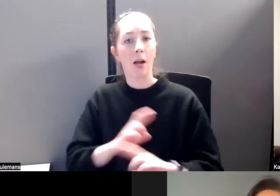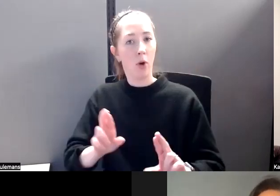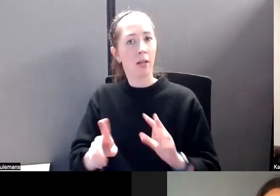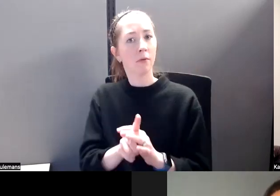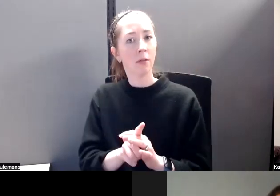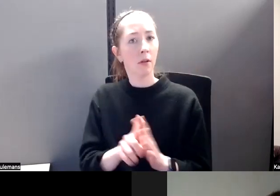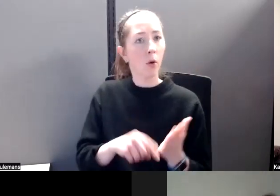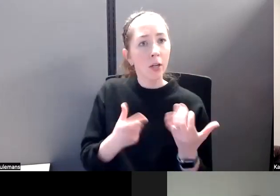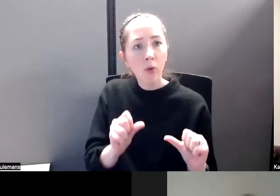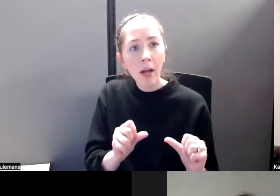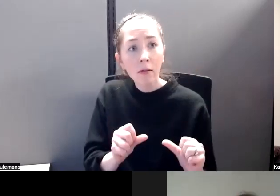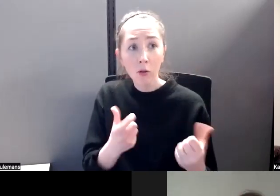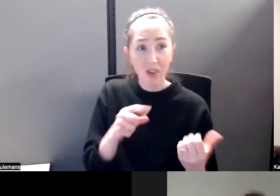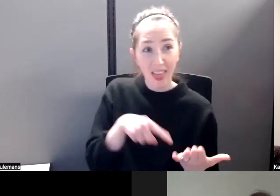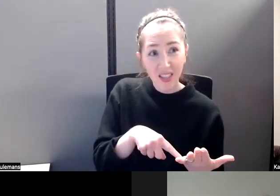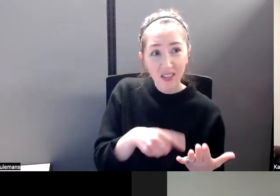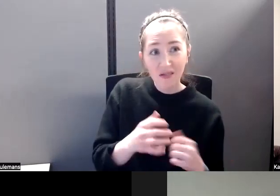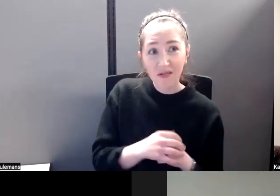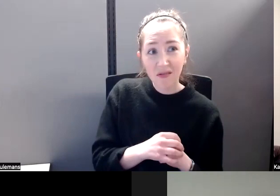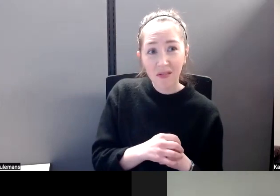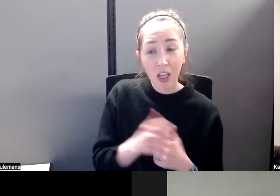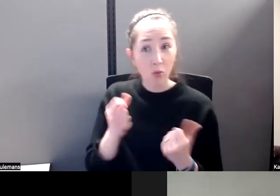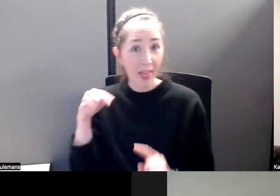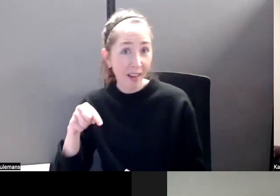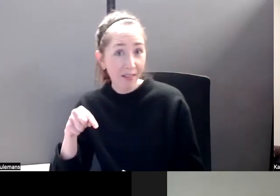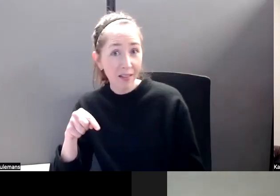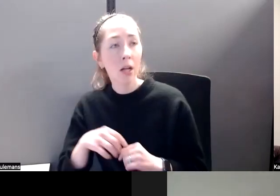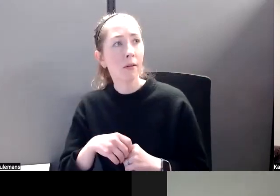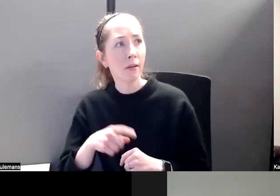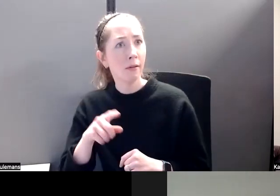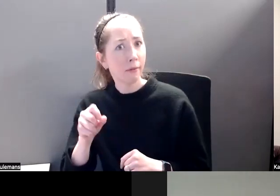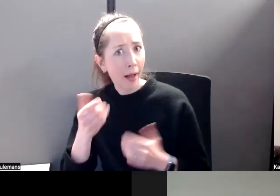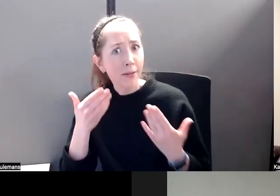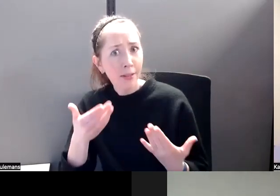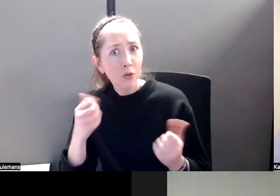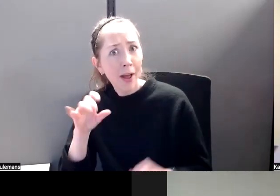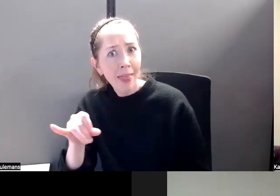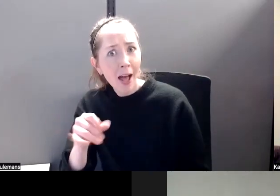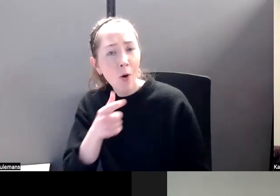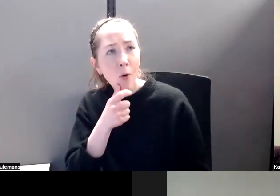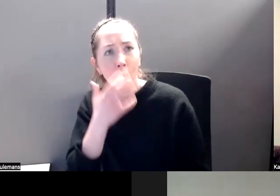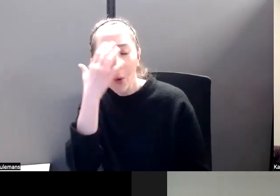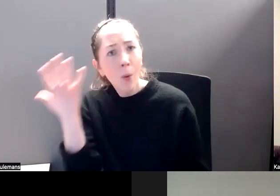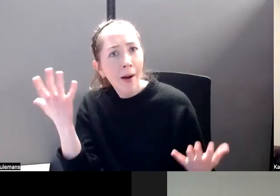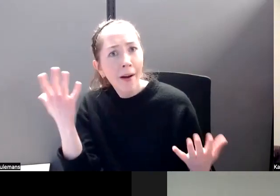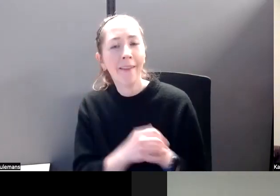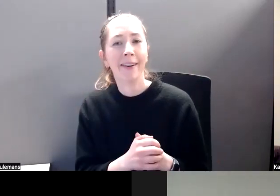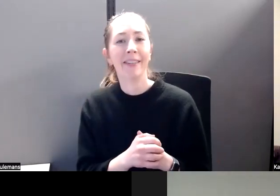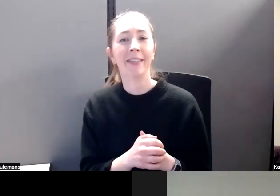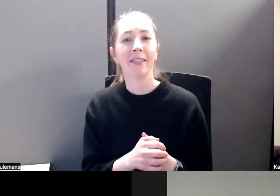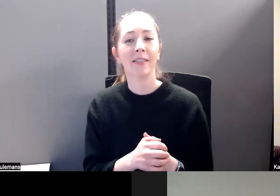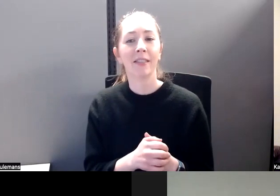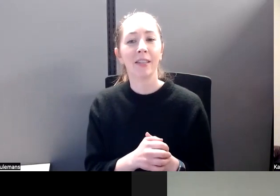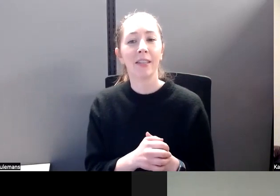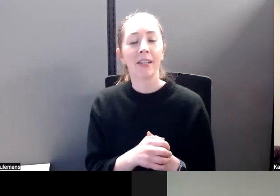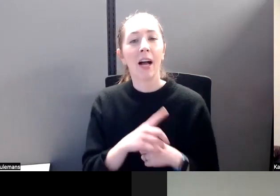you want to try? Should we try this? Maybe we try this. And I'm like, yes, let's try that. Who knew? And also the